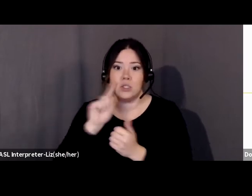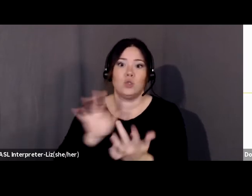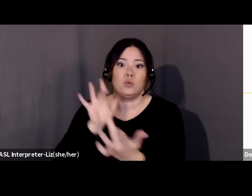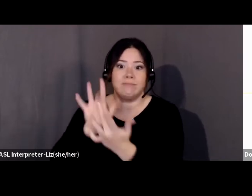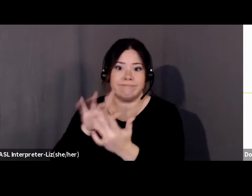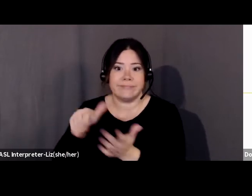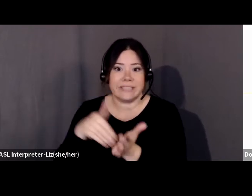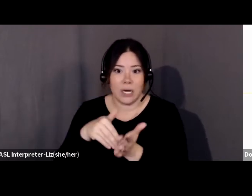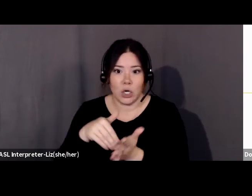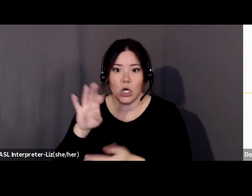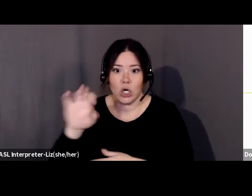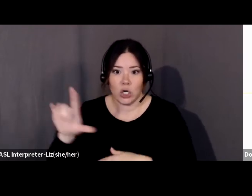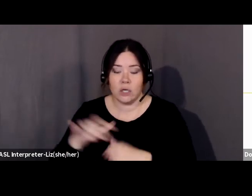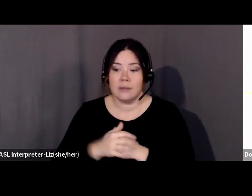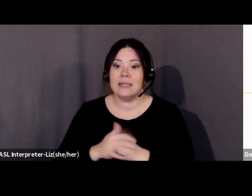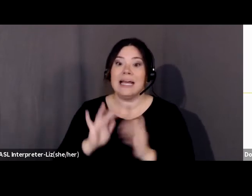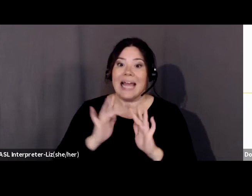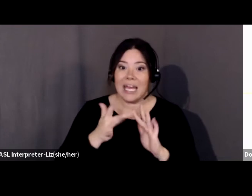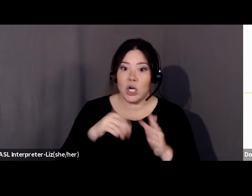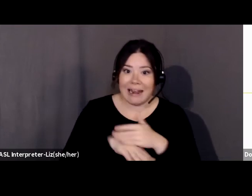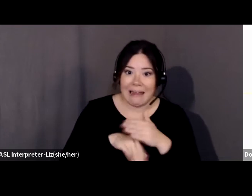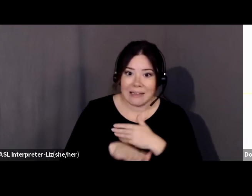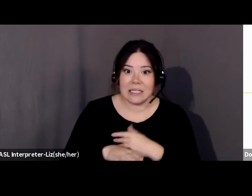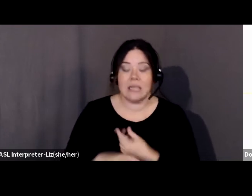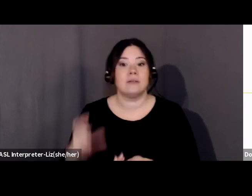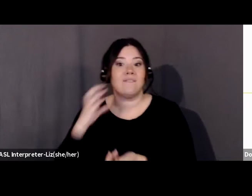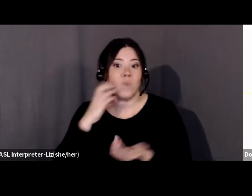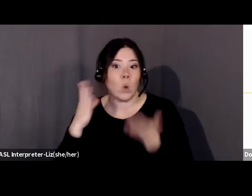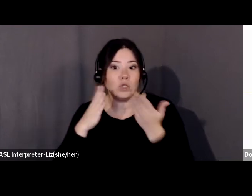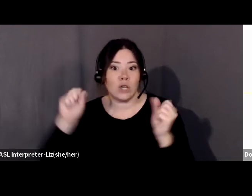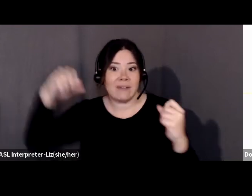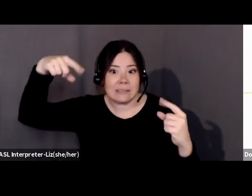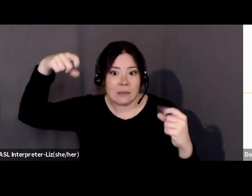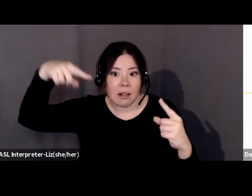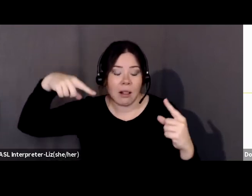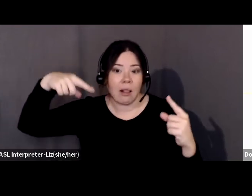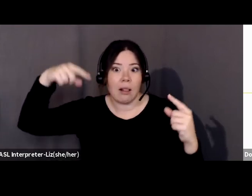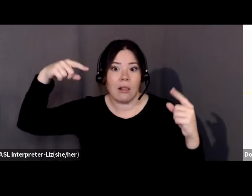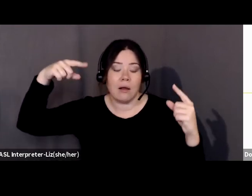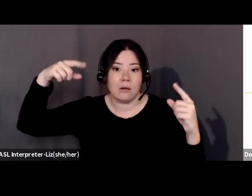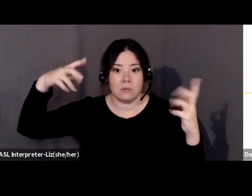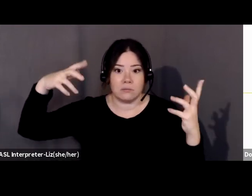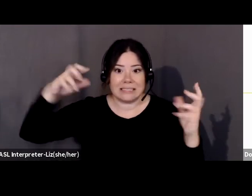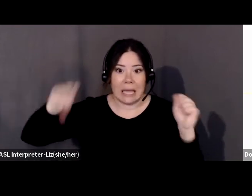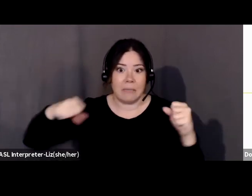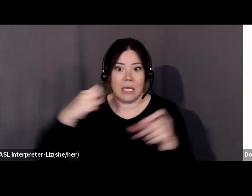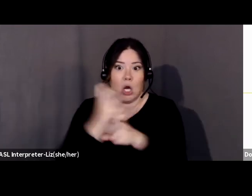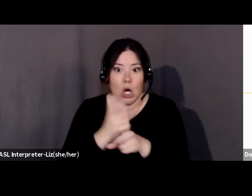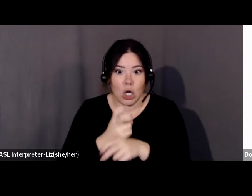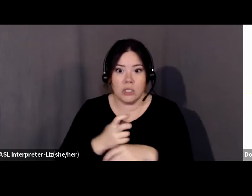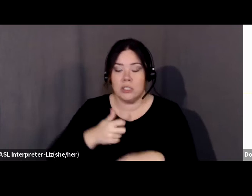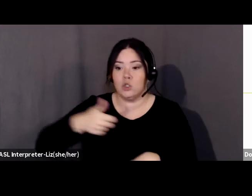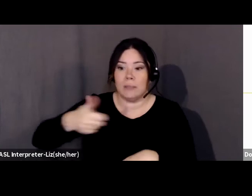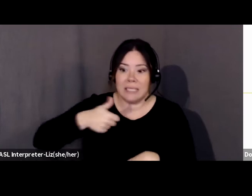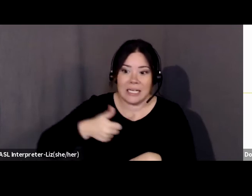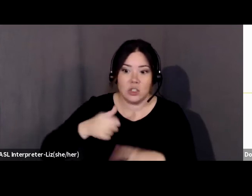independent living, internet access, phone service can be spotty, outreach can be harder. transportation,